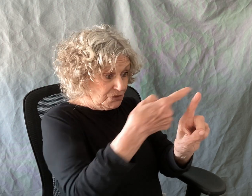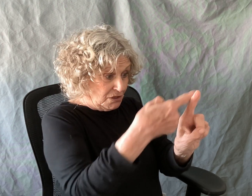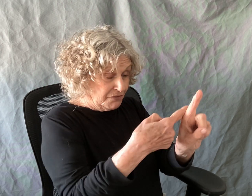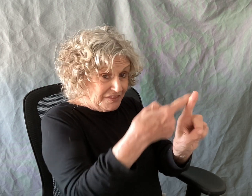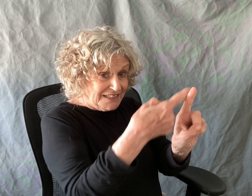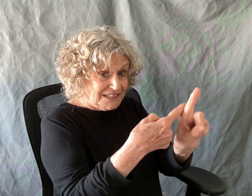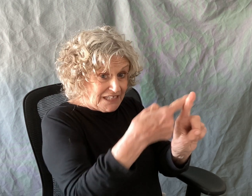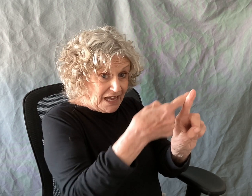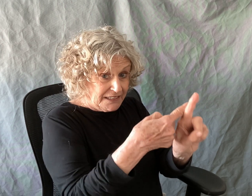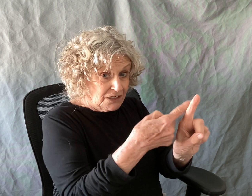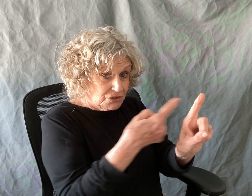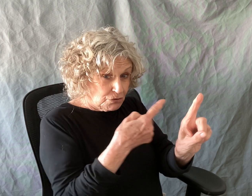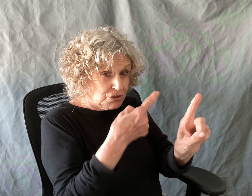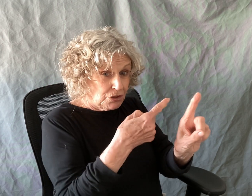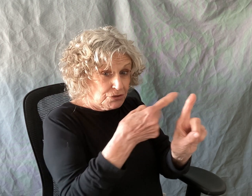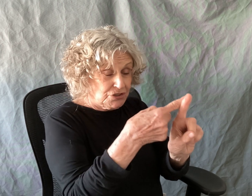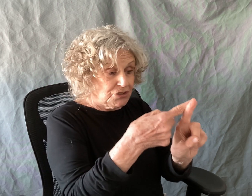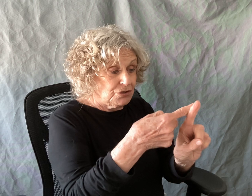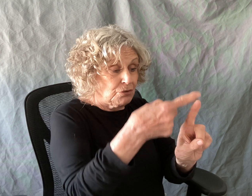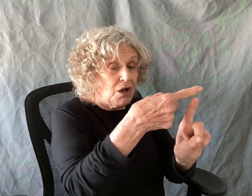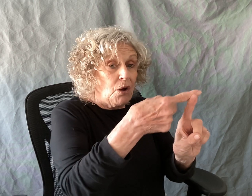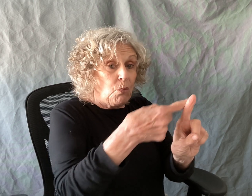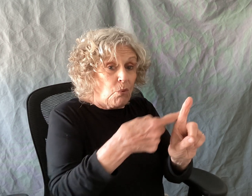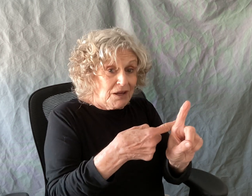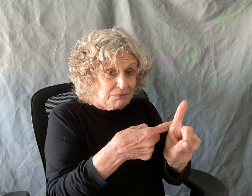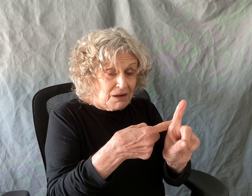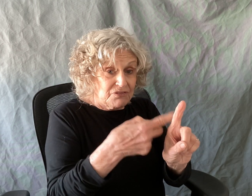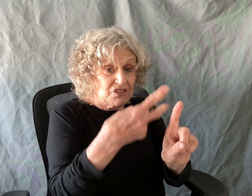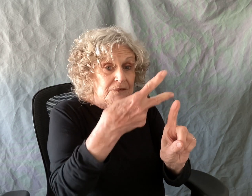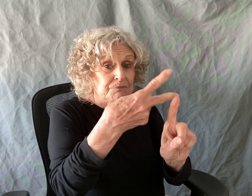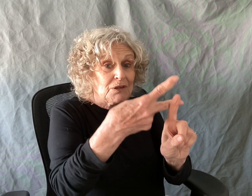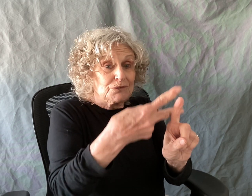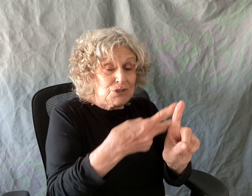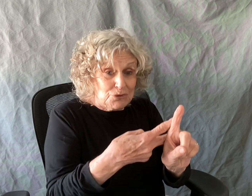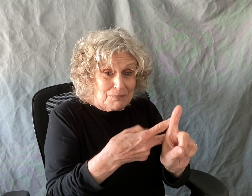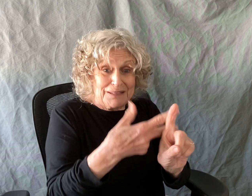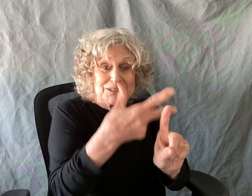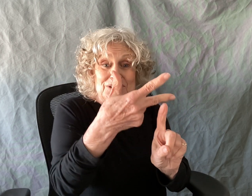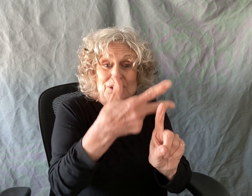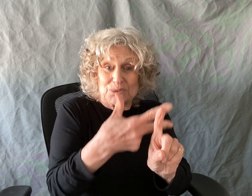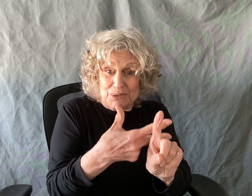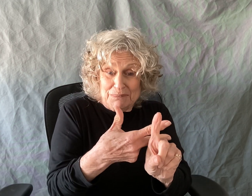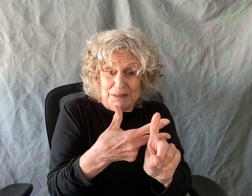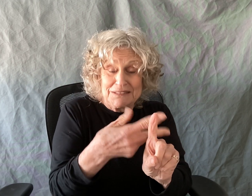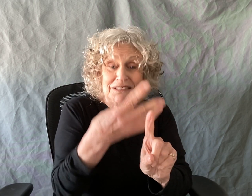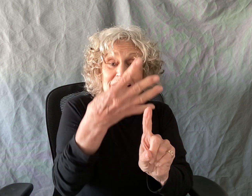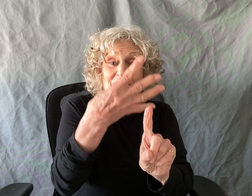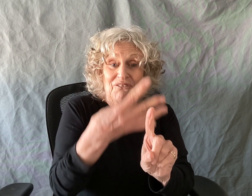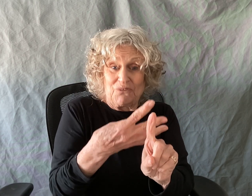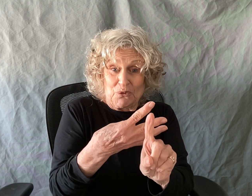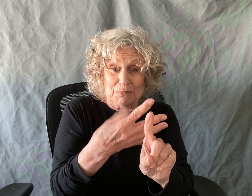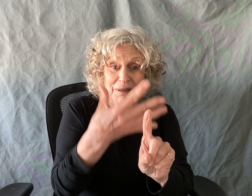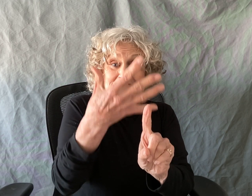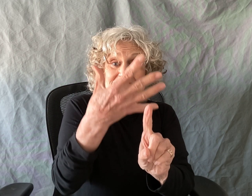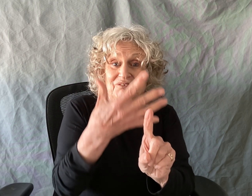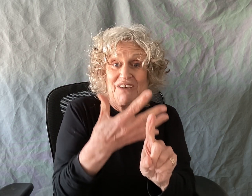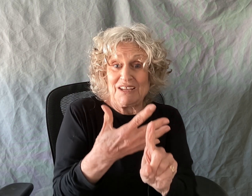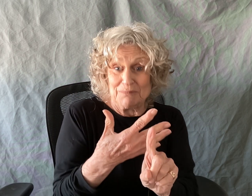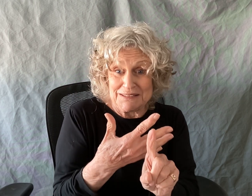on this side, so it's closest to you. 1 month, 2 months, 3 months, 4 months, 5 months. You